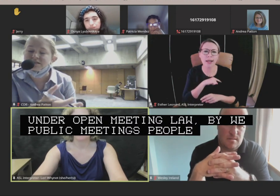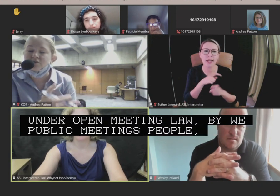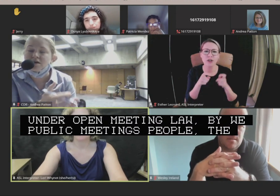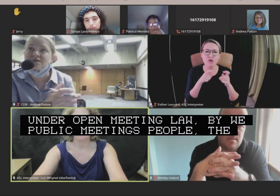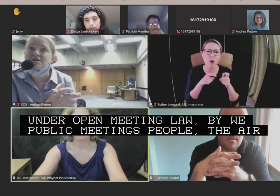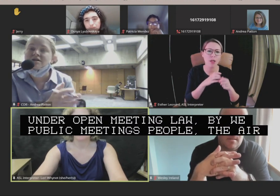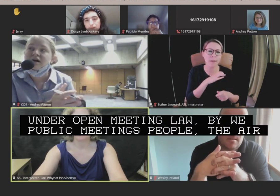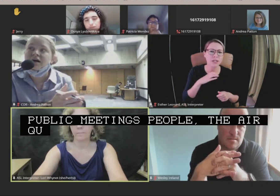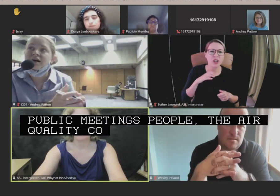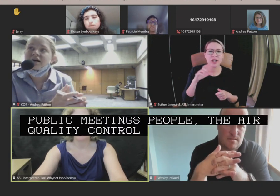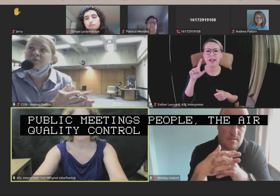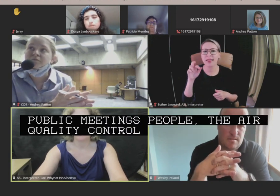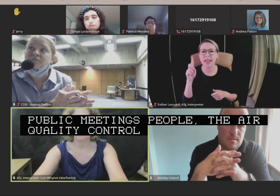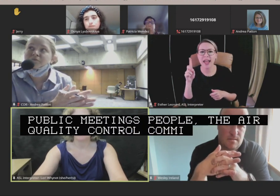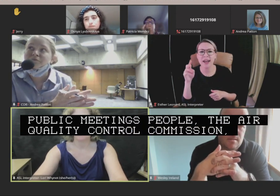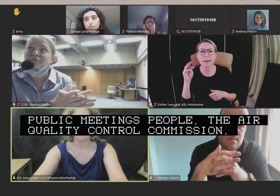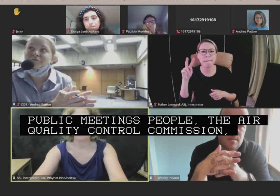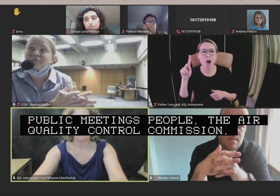Commission, etc.